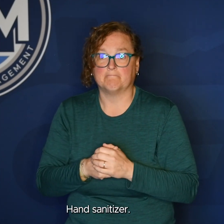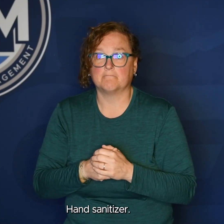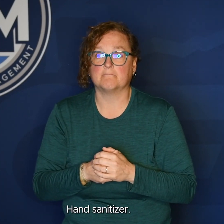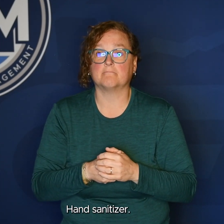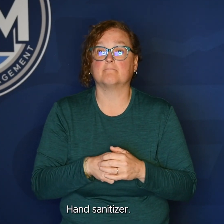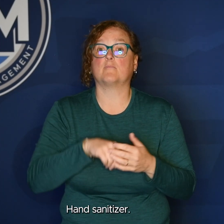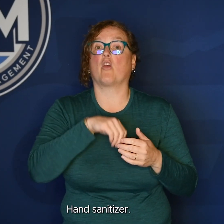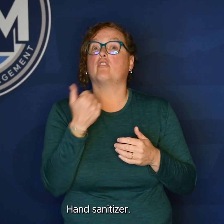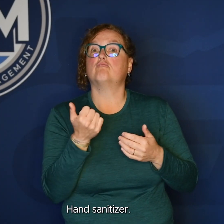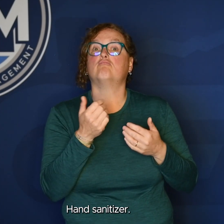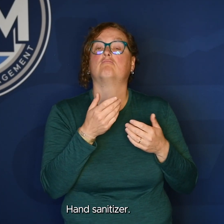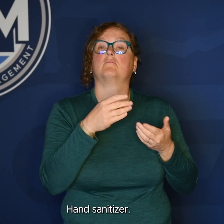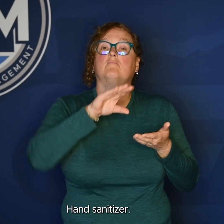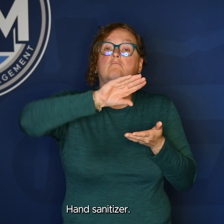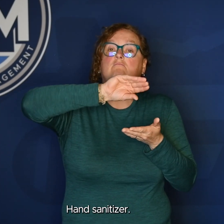Hand sanitizer,